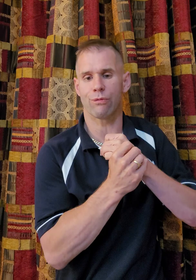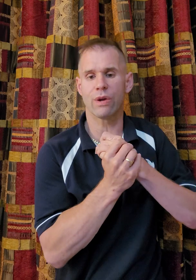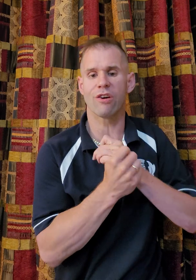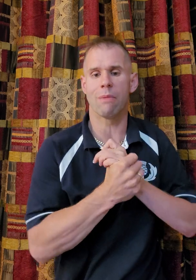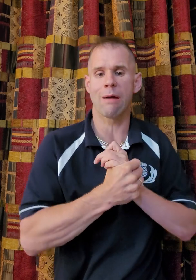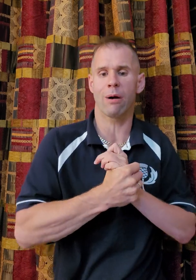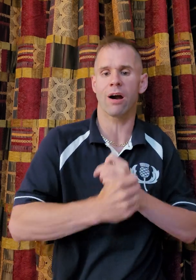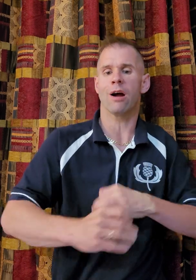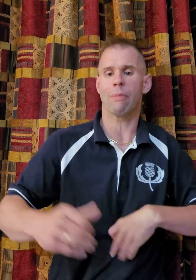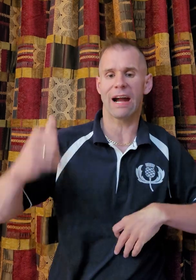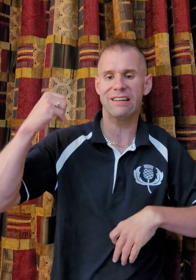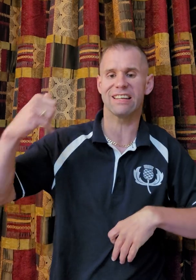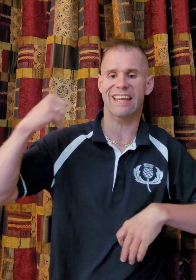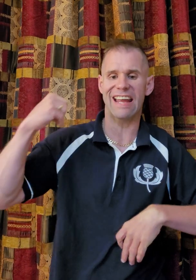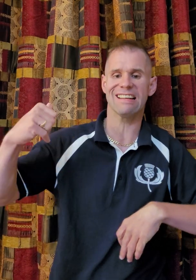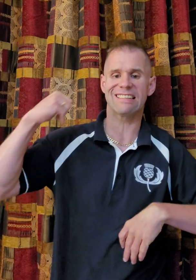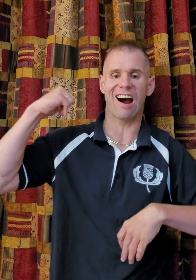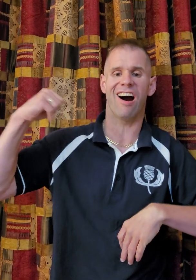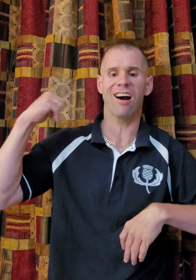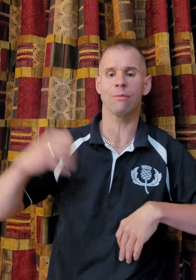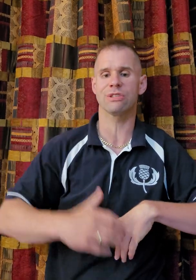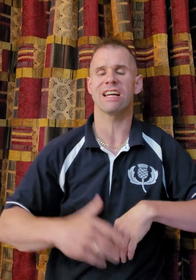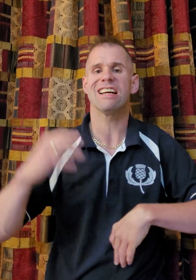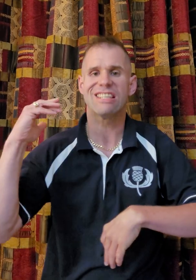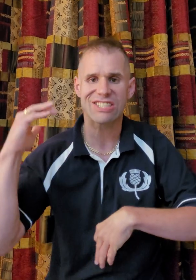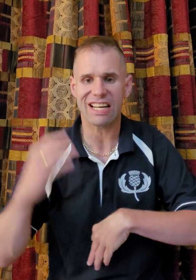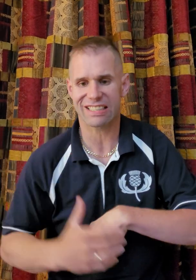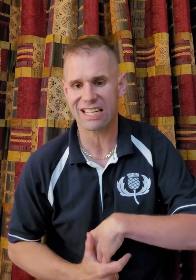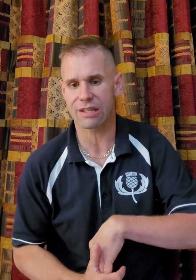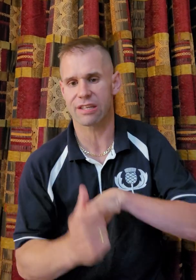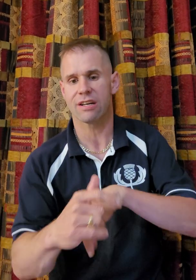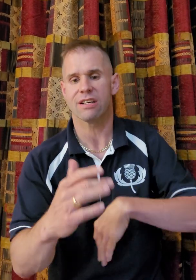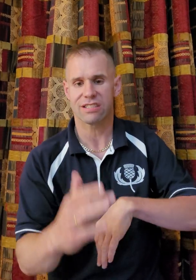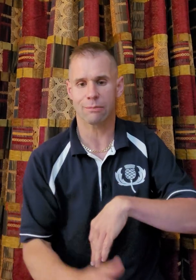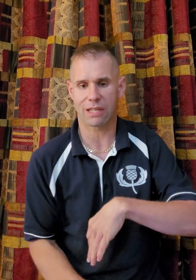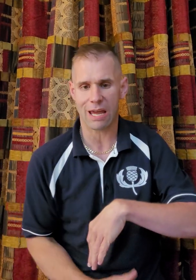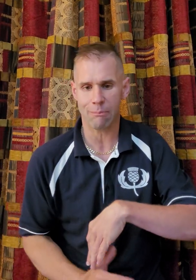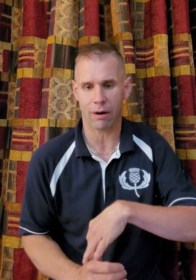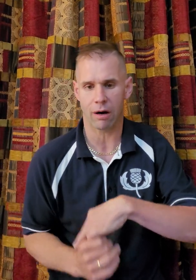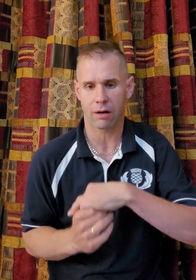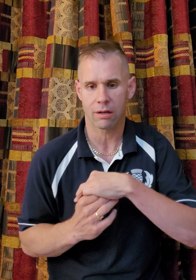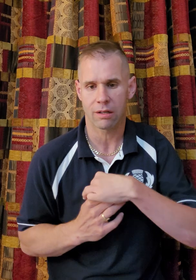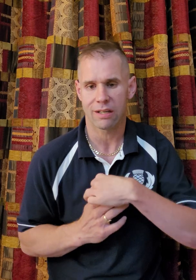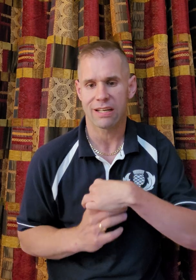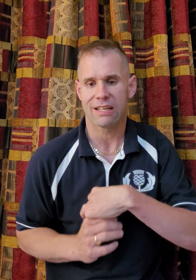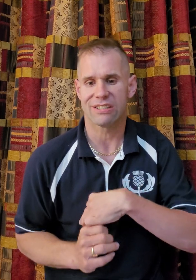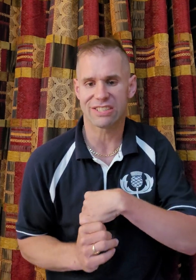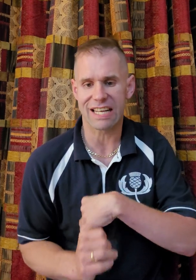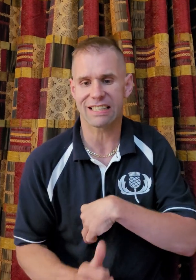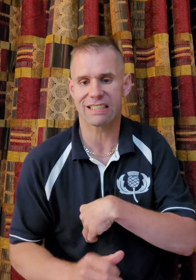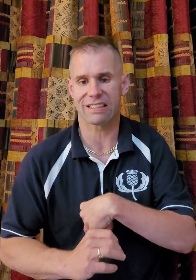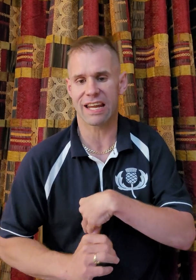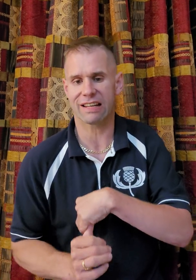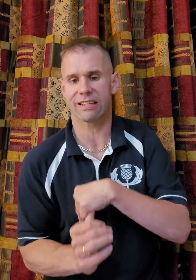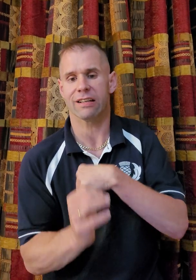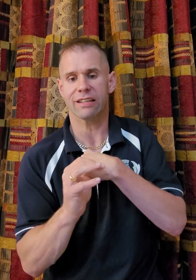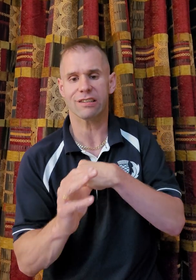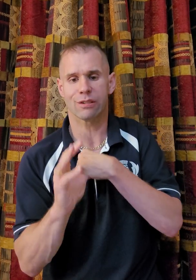we remember, behind the King's arms, 16th September. State it is late, let us